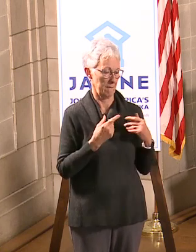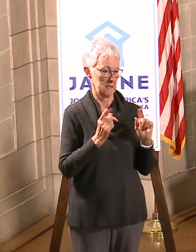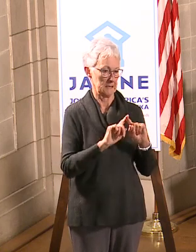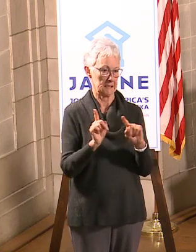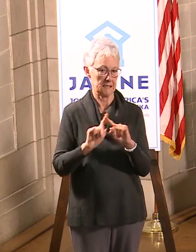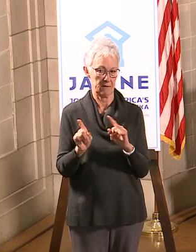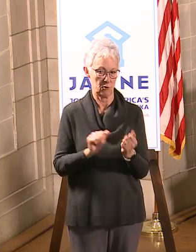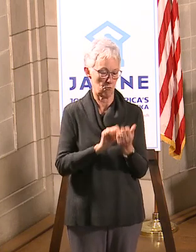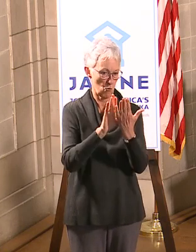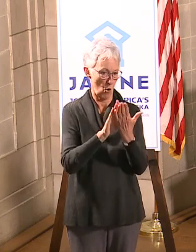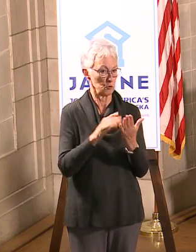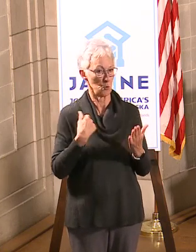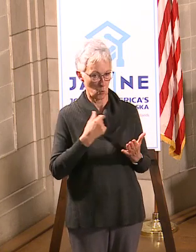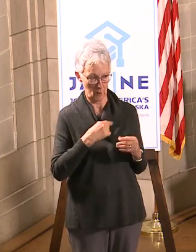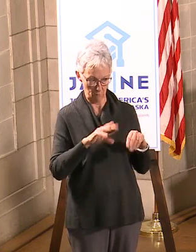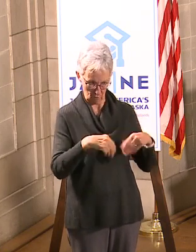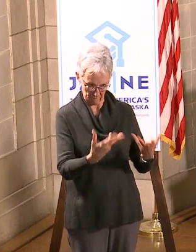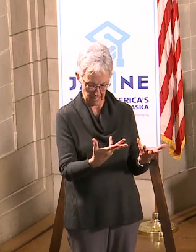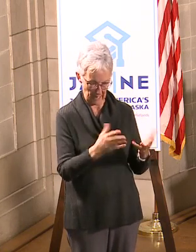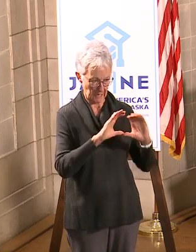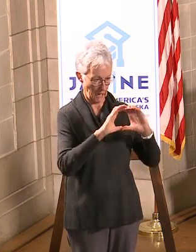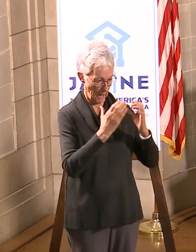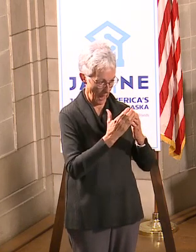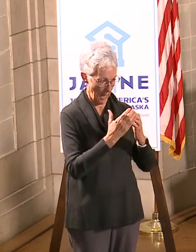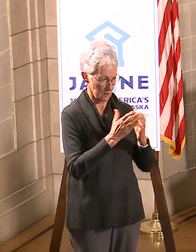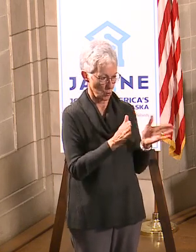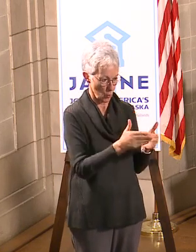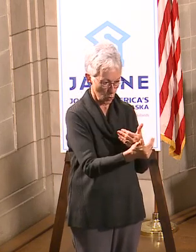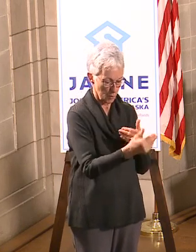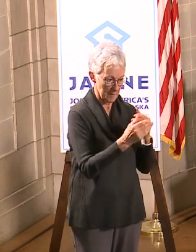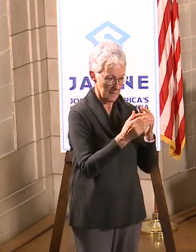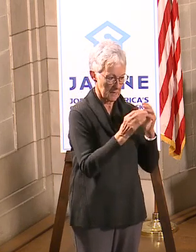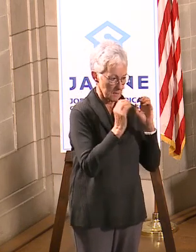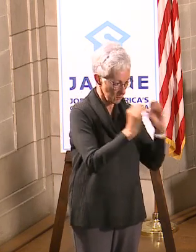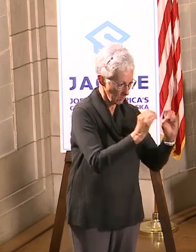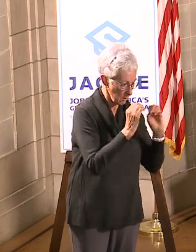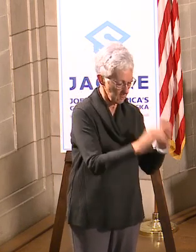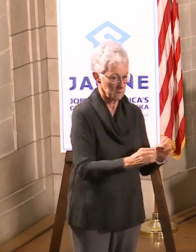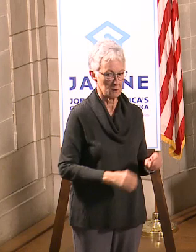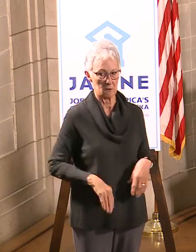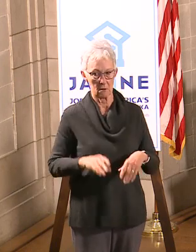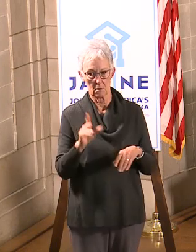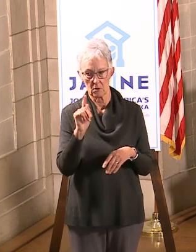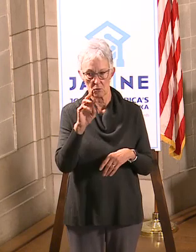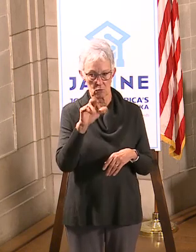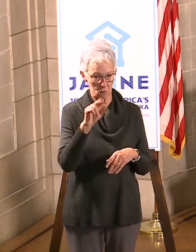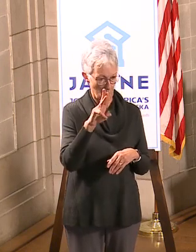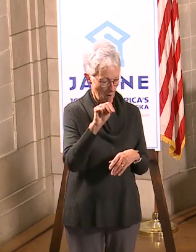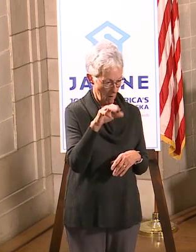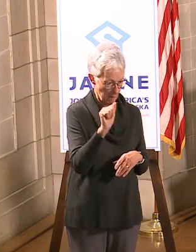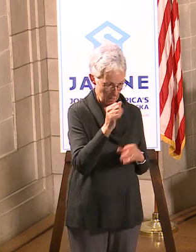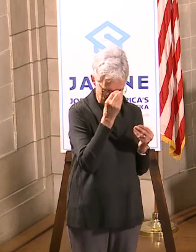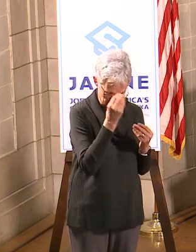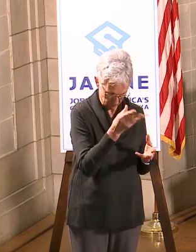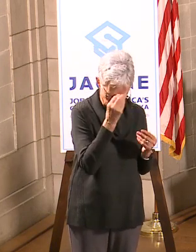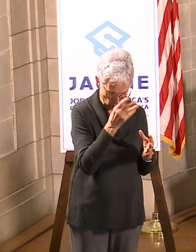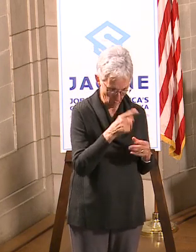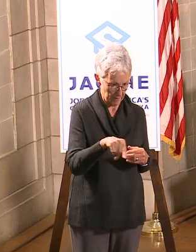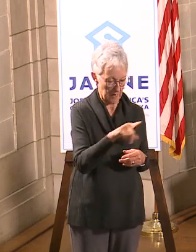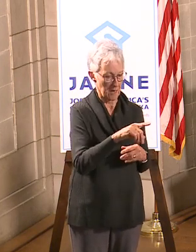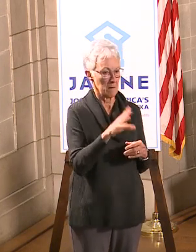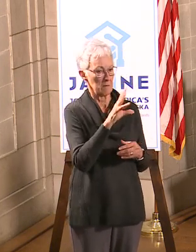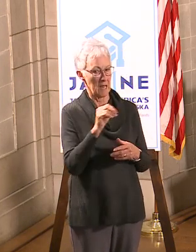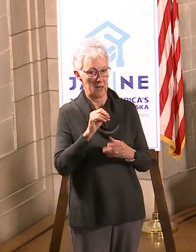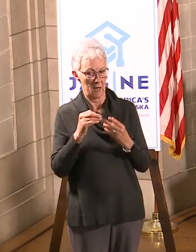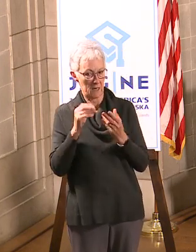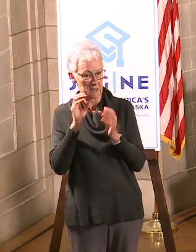classroom instruction, it's competency-based instruction, it's project-based learning, as we talked about, it's trauma-informed, but it really